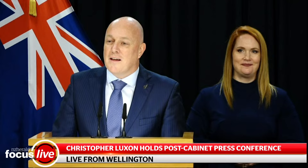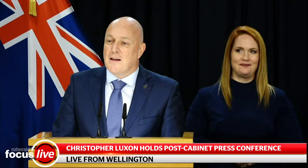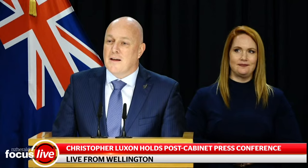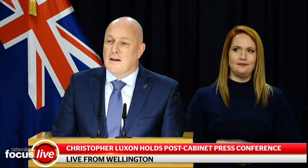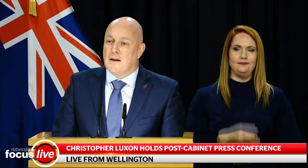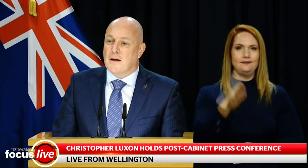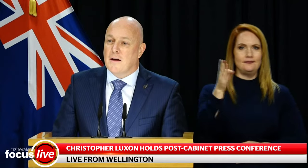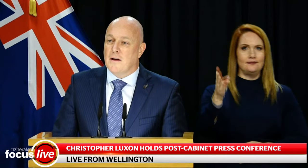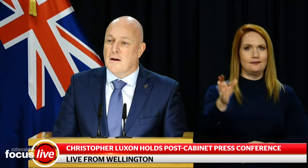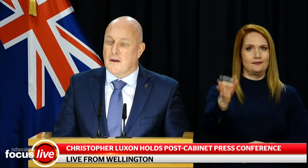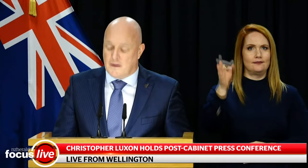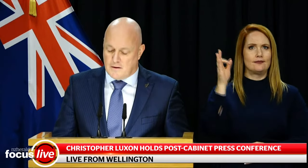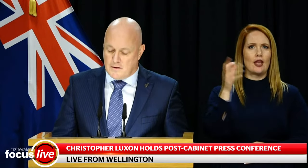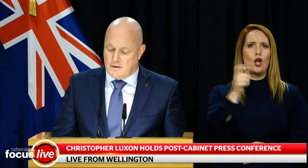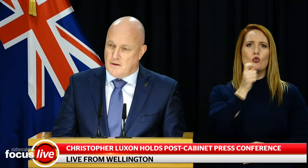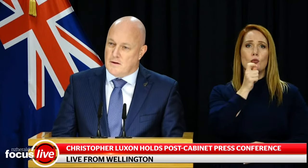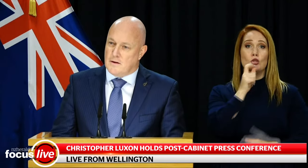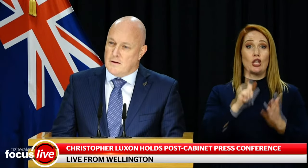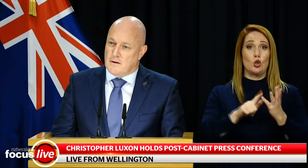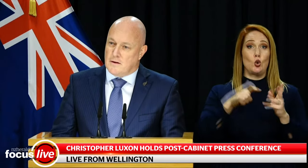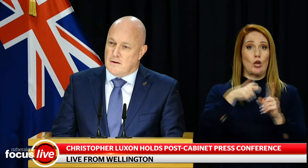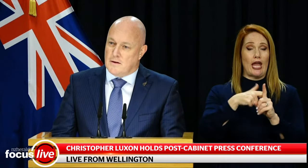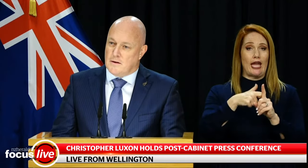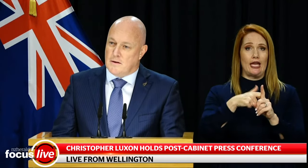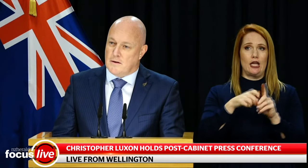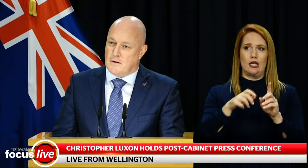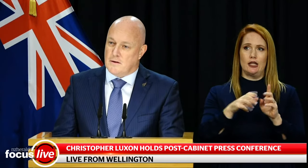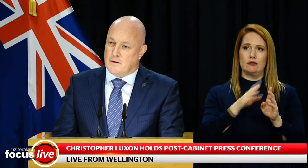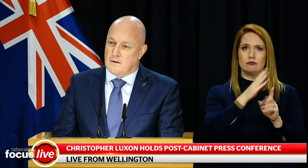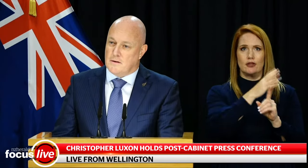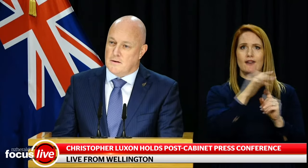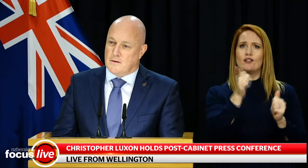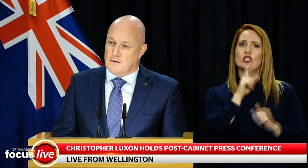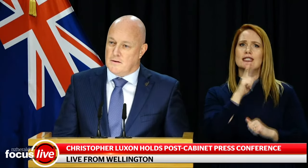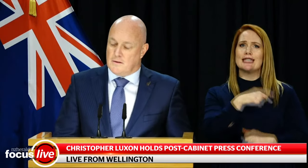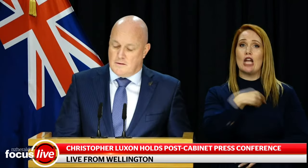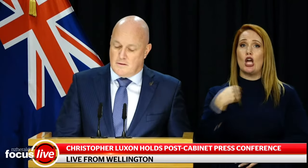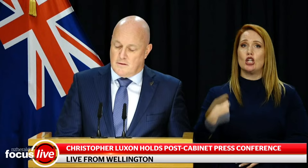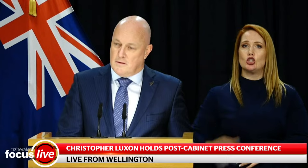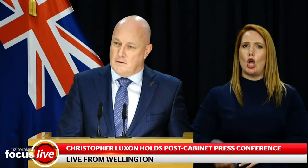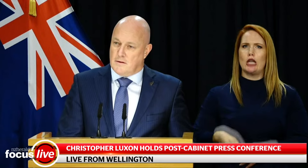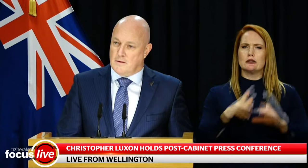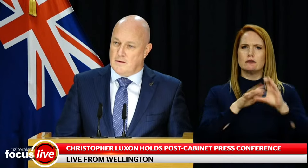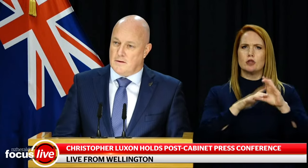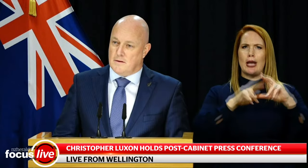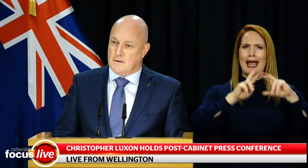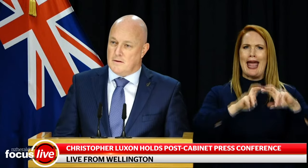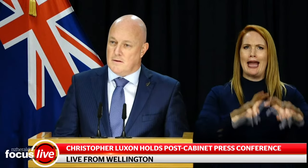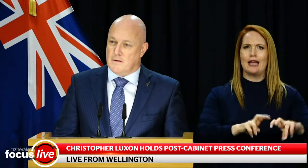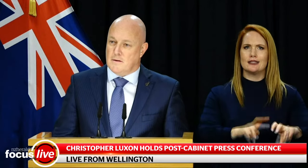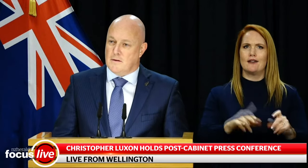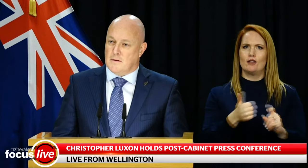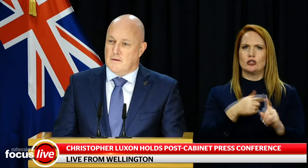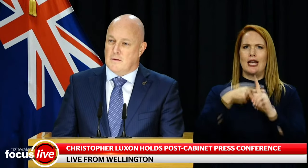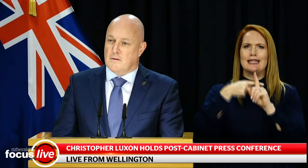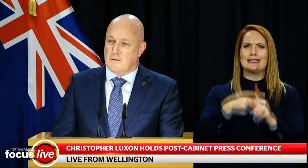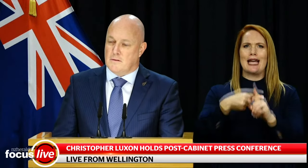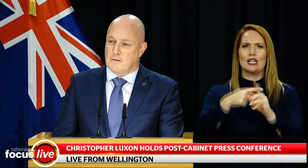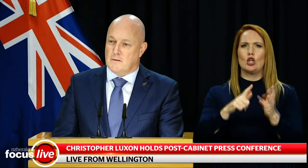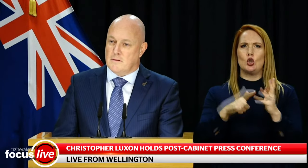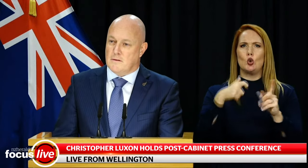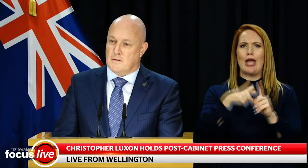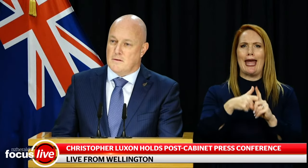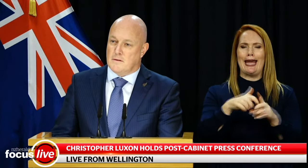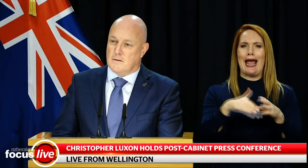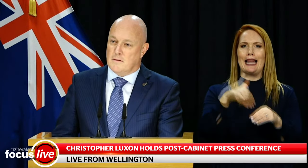Reporting in the UK in the Times suggesting that Chinese hackers have targeted politicians and their electoral system over there. Have you